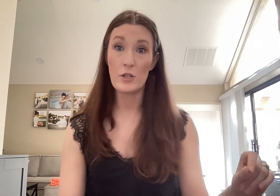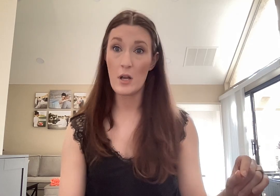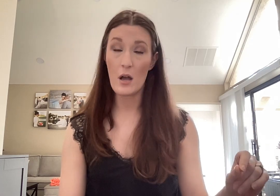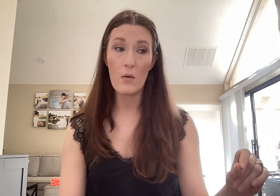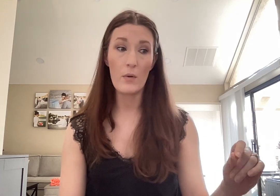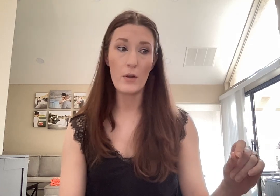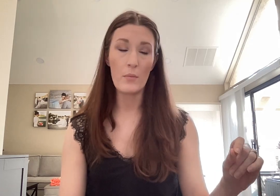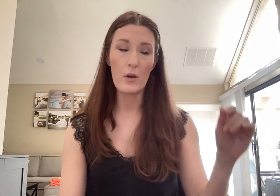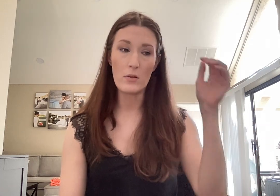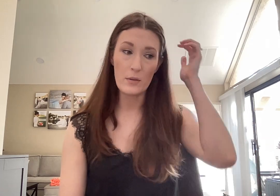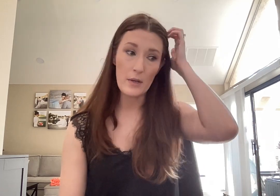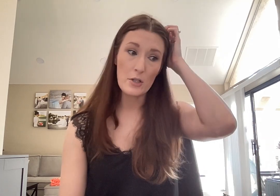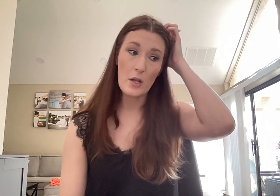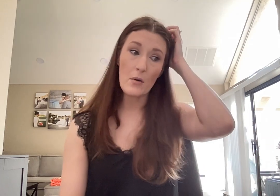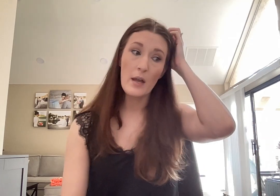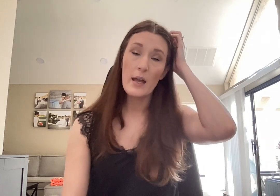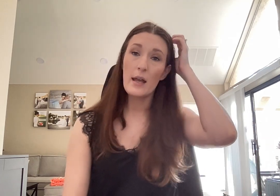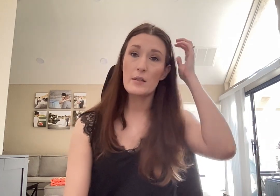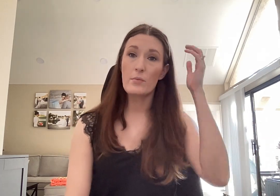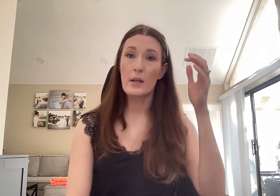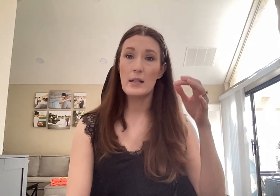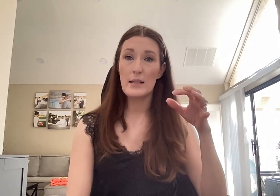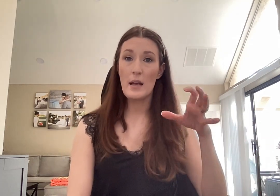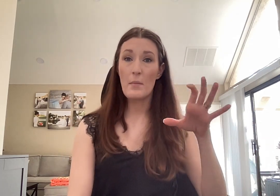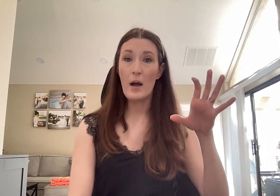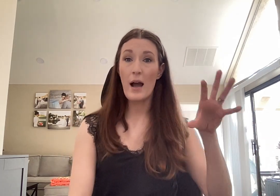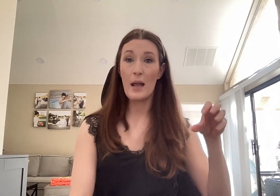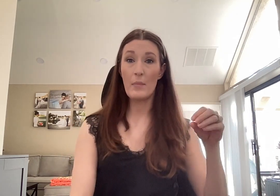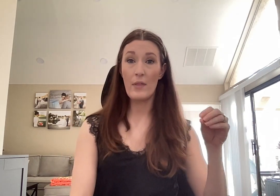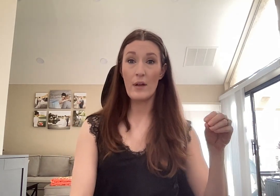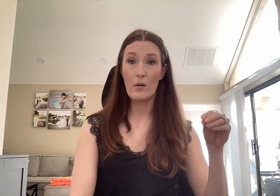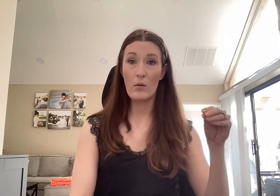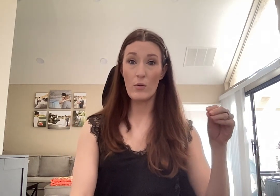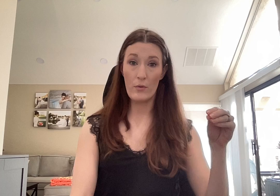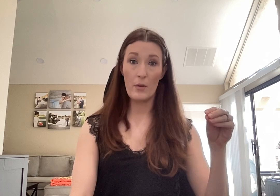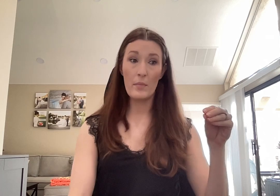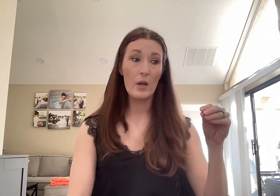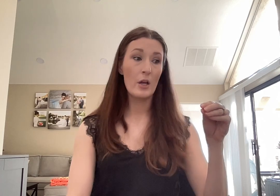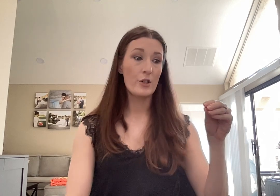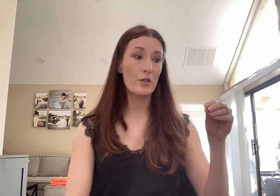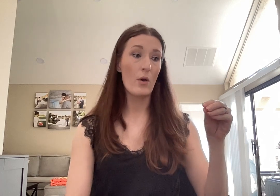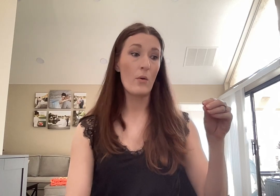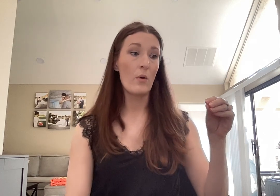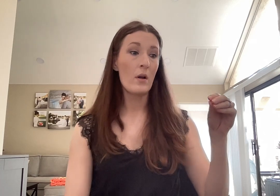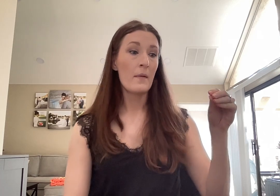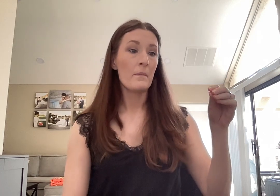ratio, what your book calls a ratio, is we're going to set up a hypothetical group. So